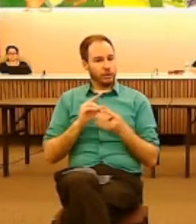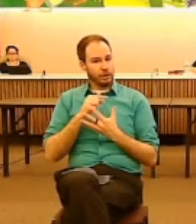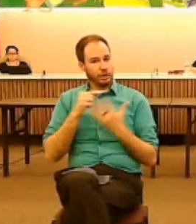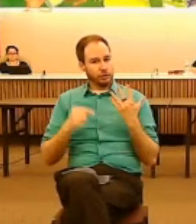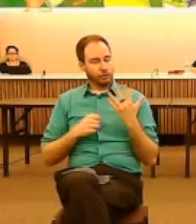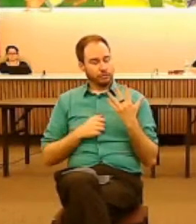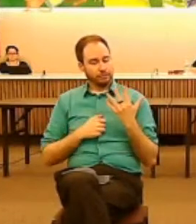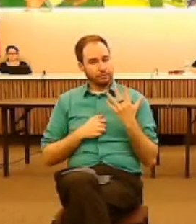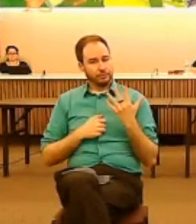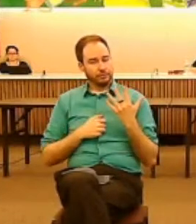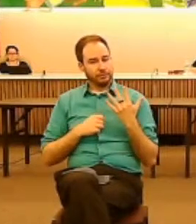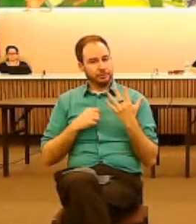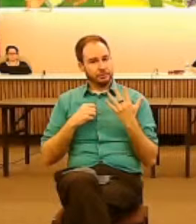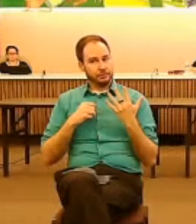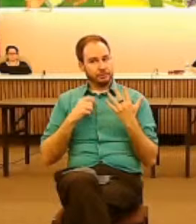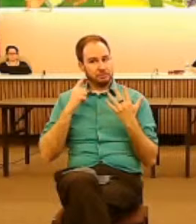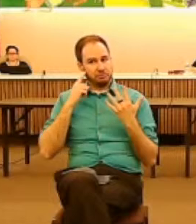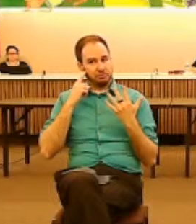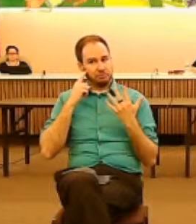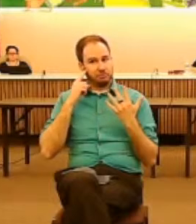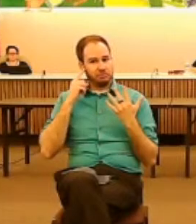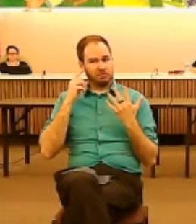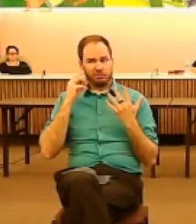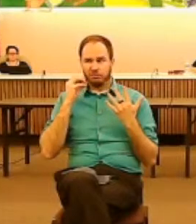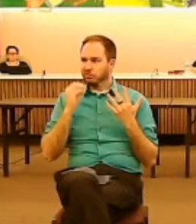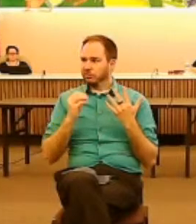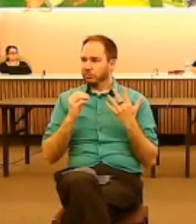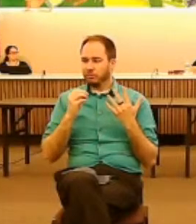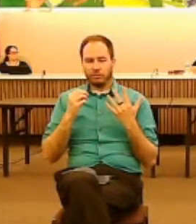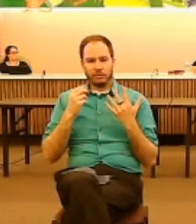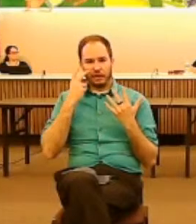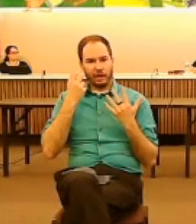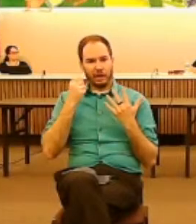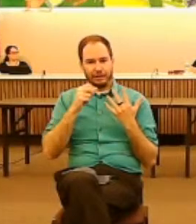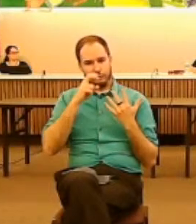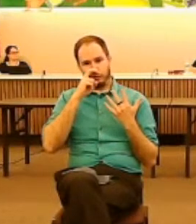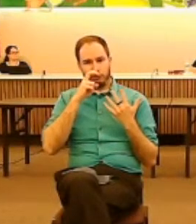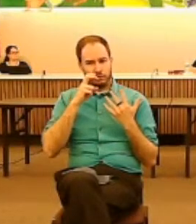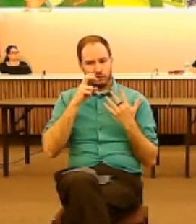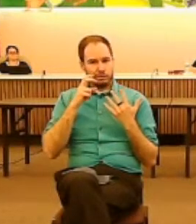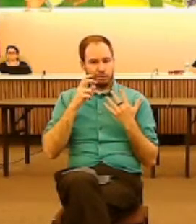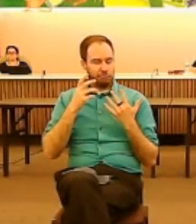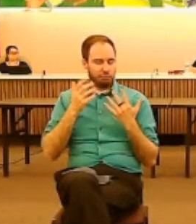discussion? Can't think of any restrictions that need to be on here that.